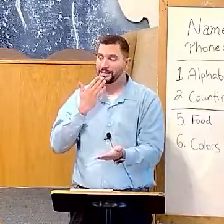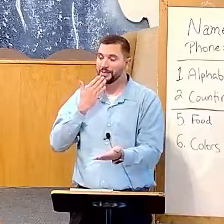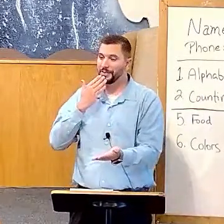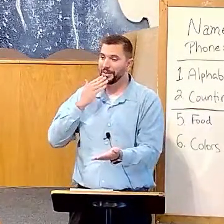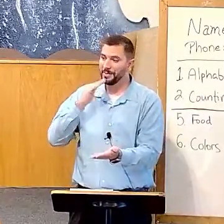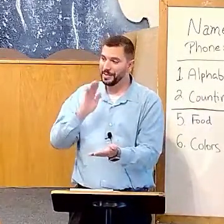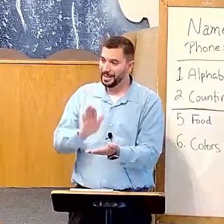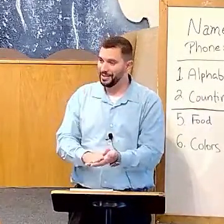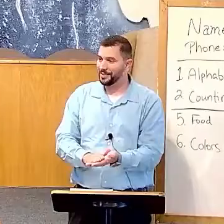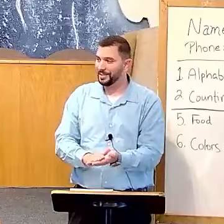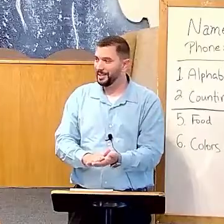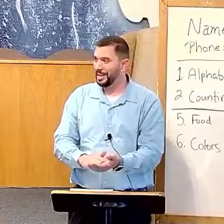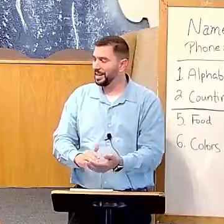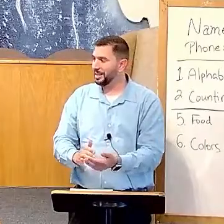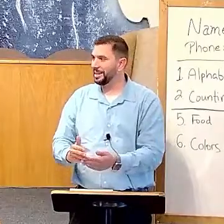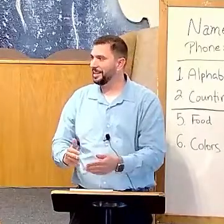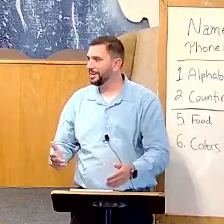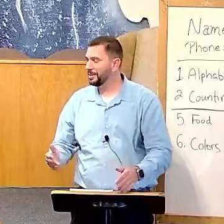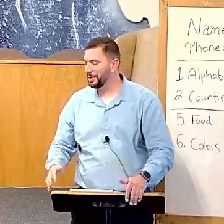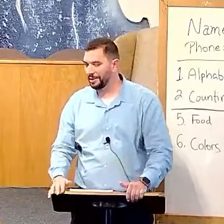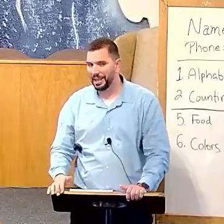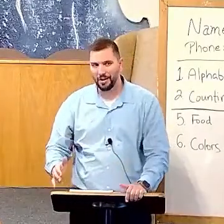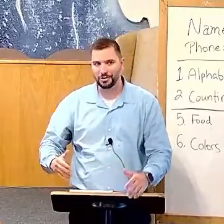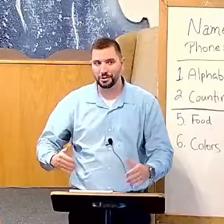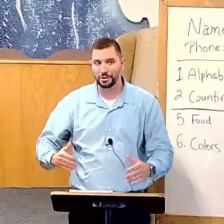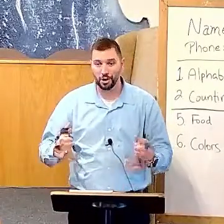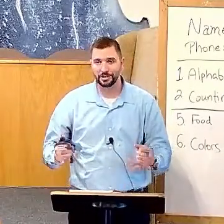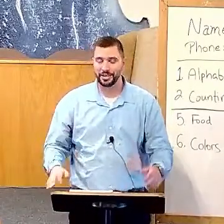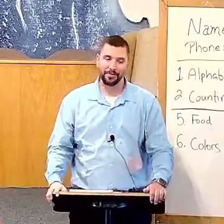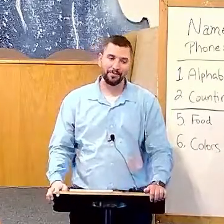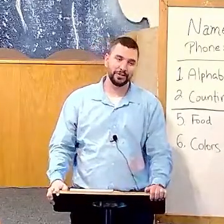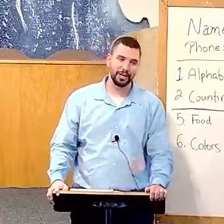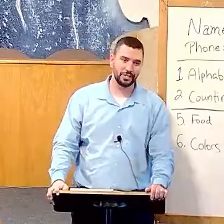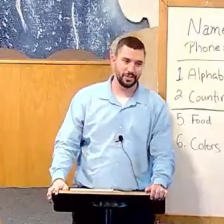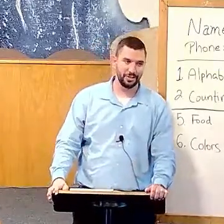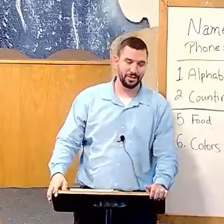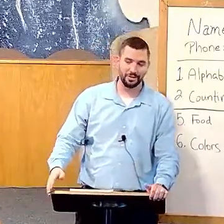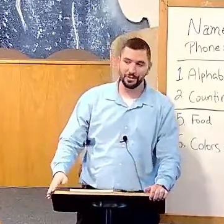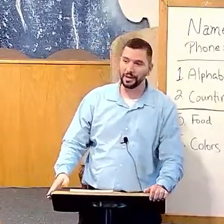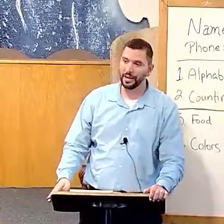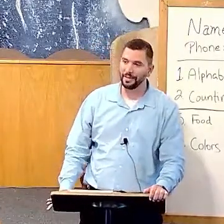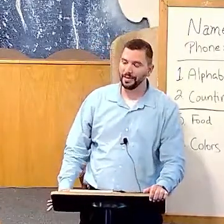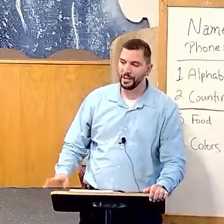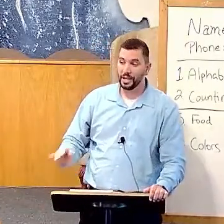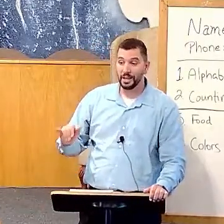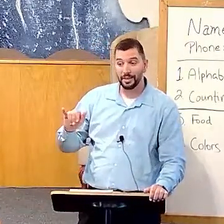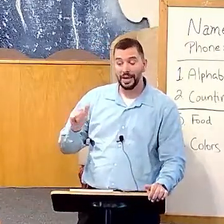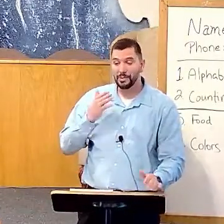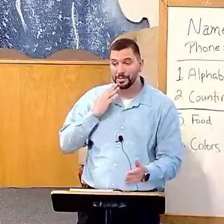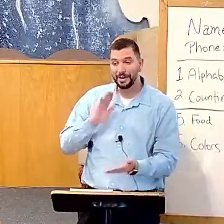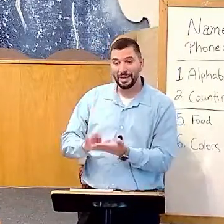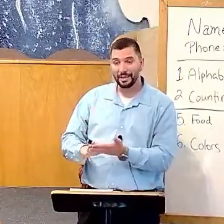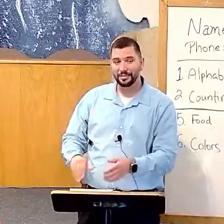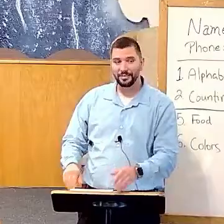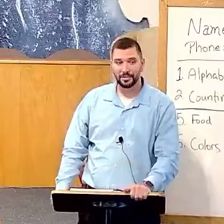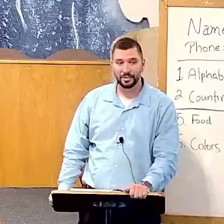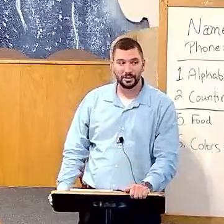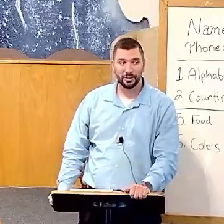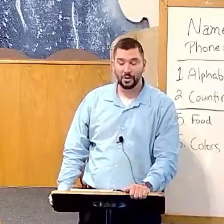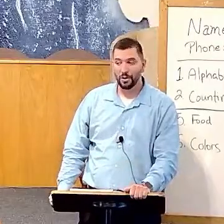they're coming down, and again, depending on how strongly emphasized you do that, that was bad. Or